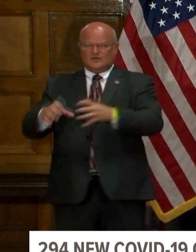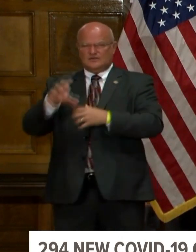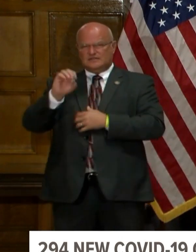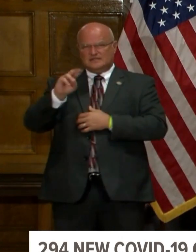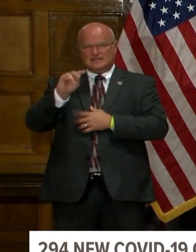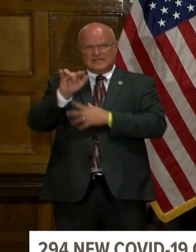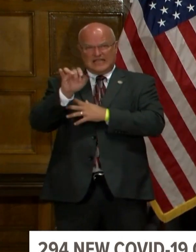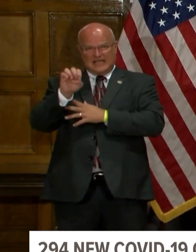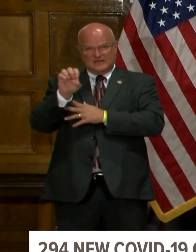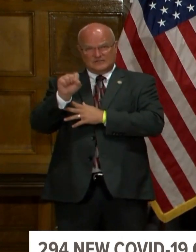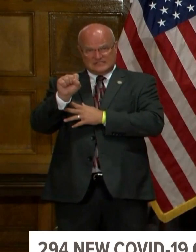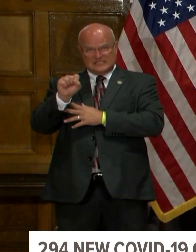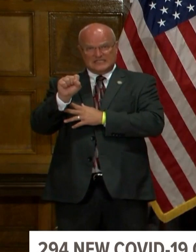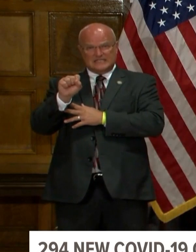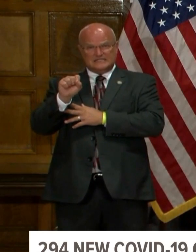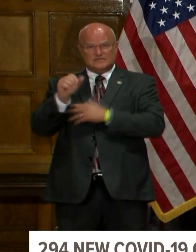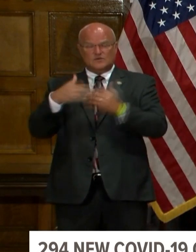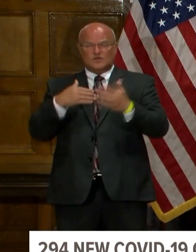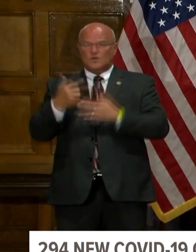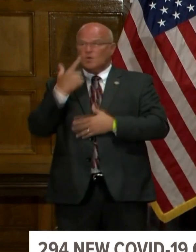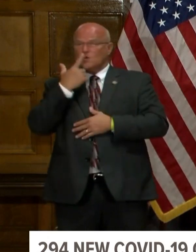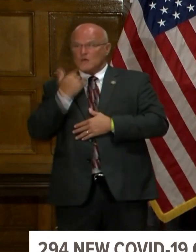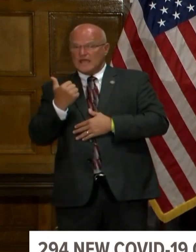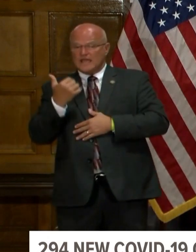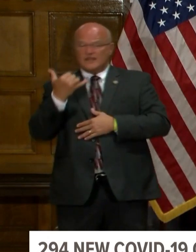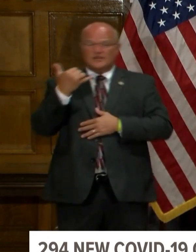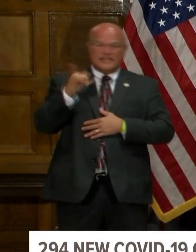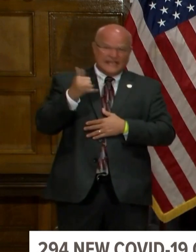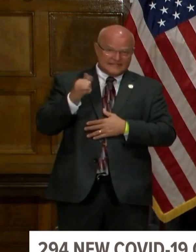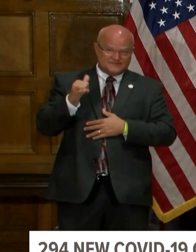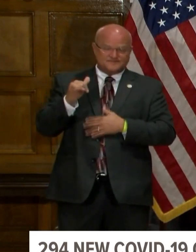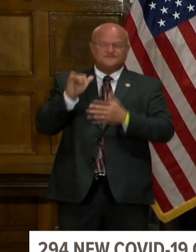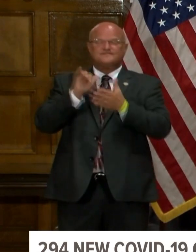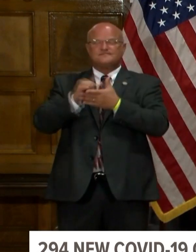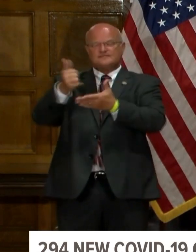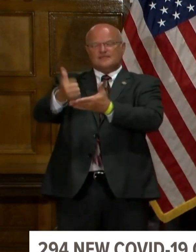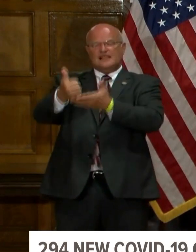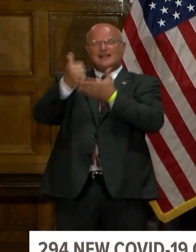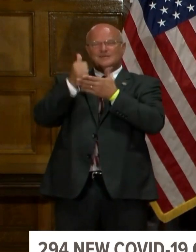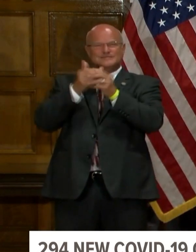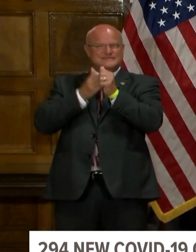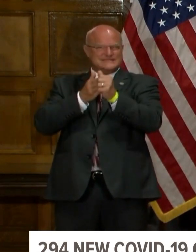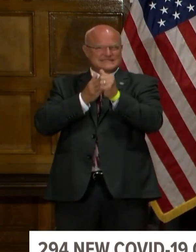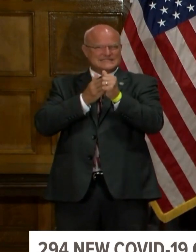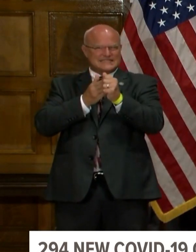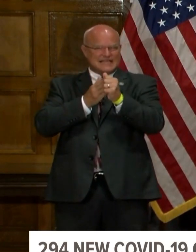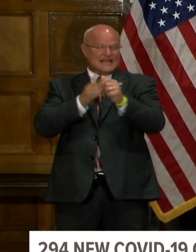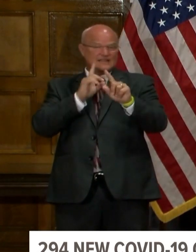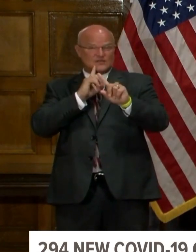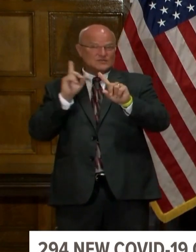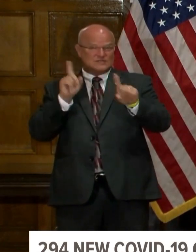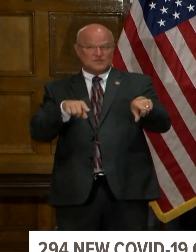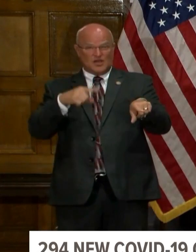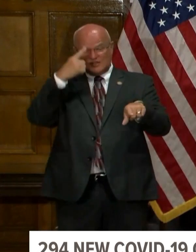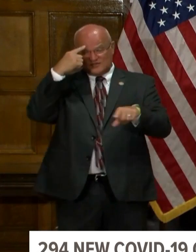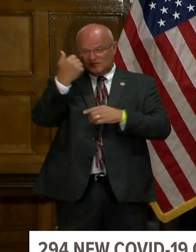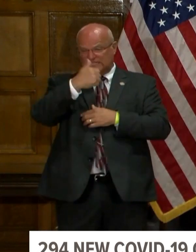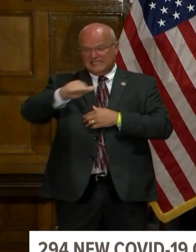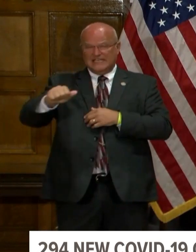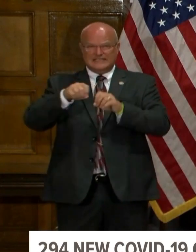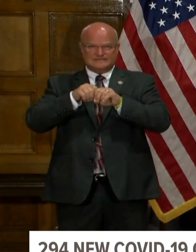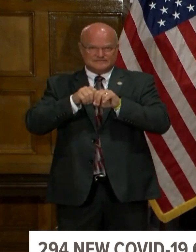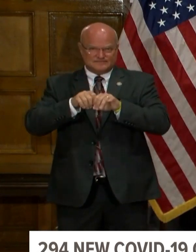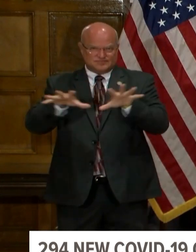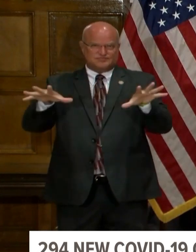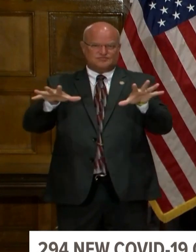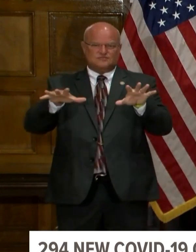counties, which whether you're red or yellow, and that helps us to guide the response to any breakout